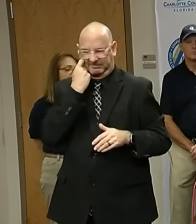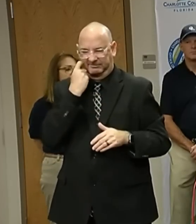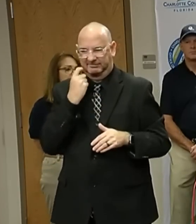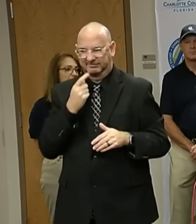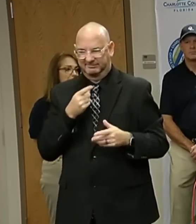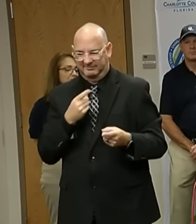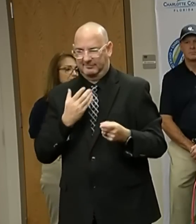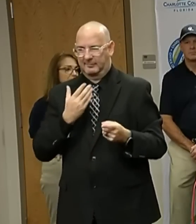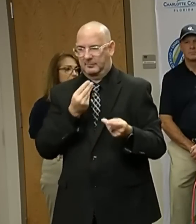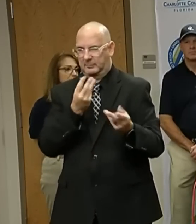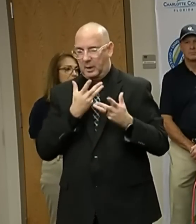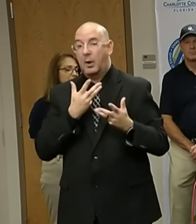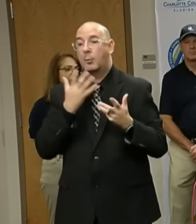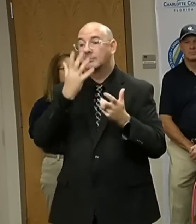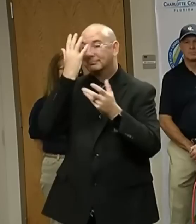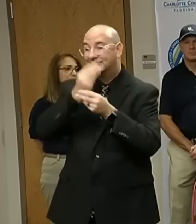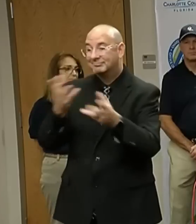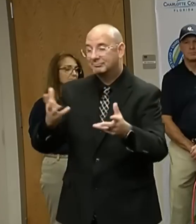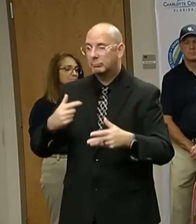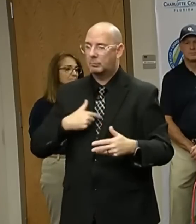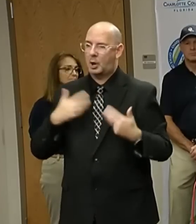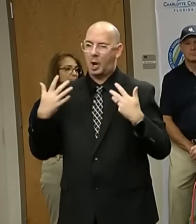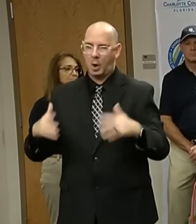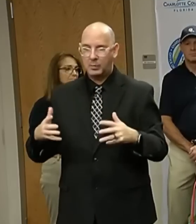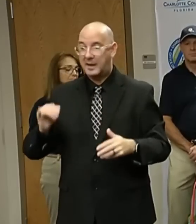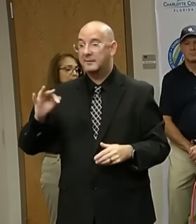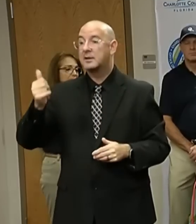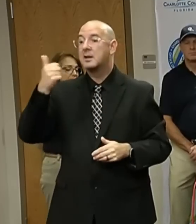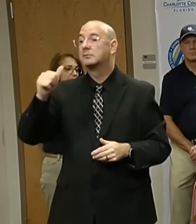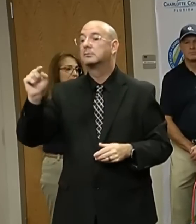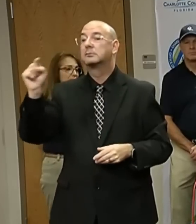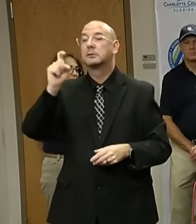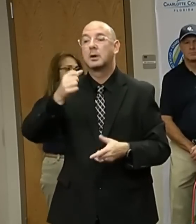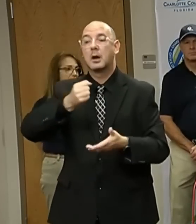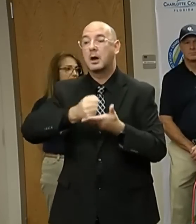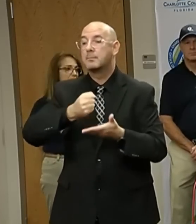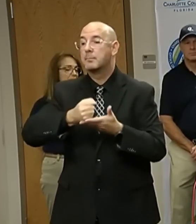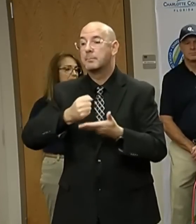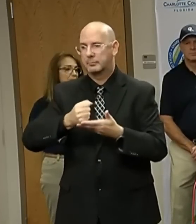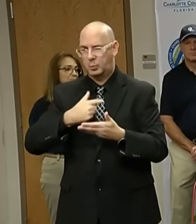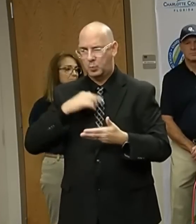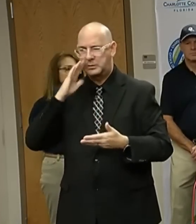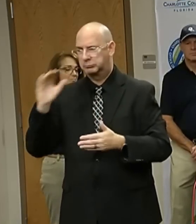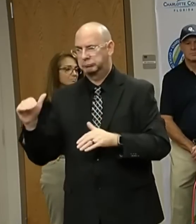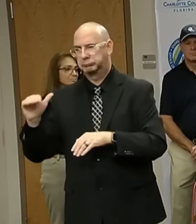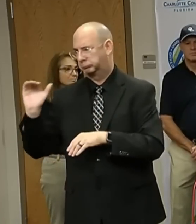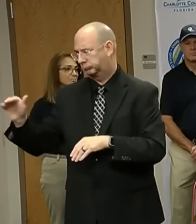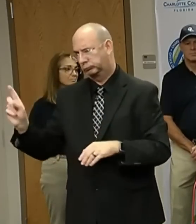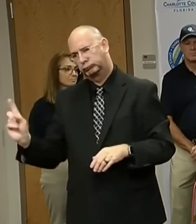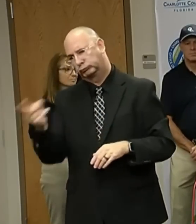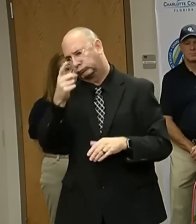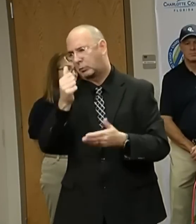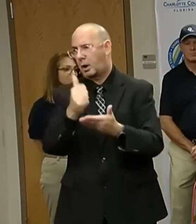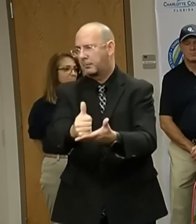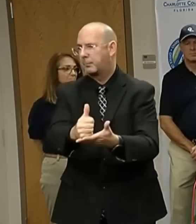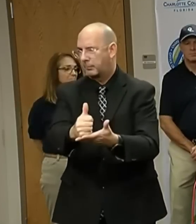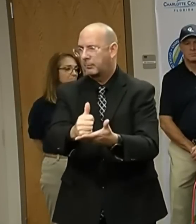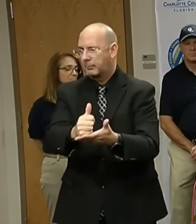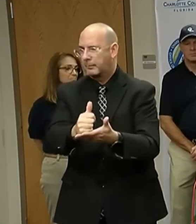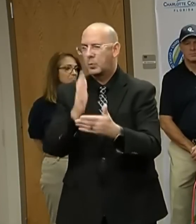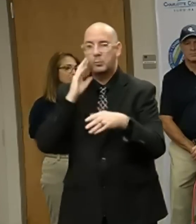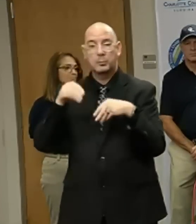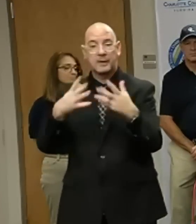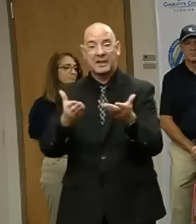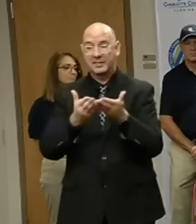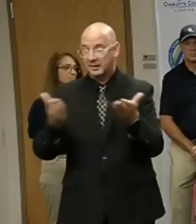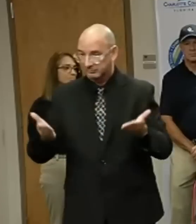already mobilizing personnel for those missions, and also providing the resources. One of those is a